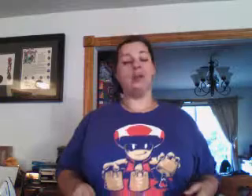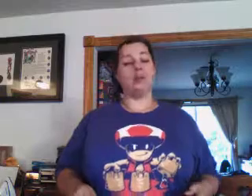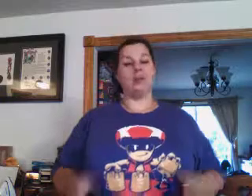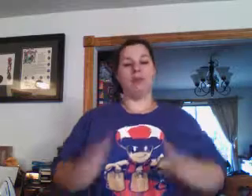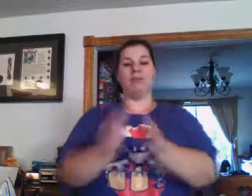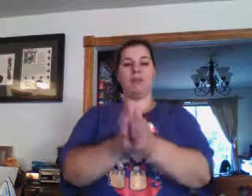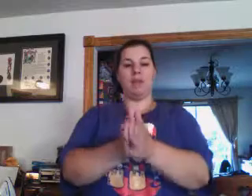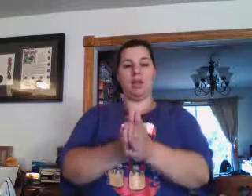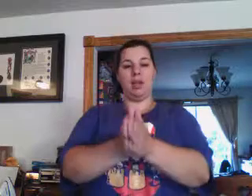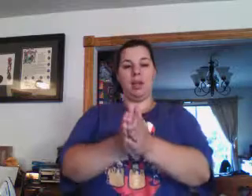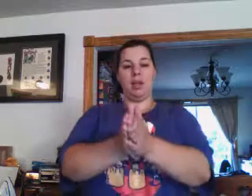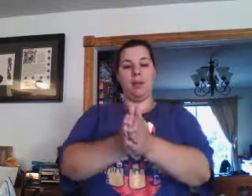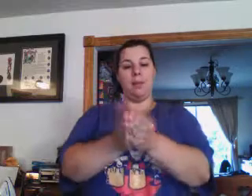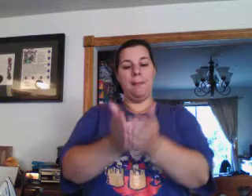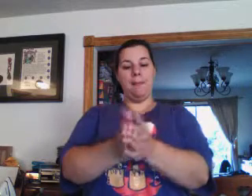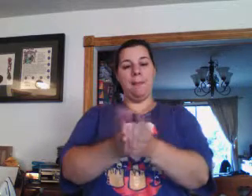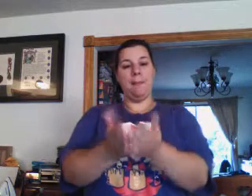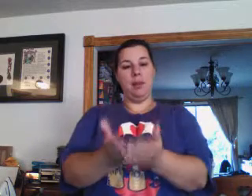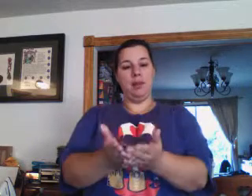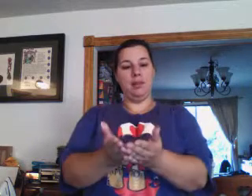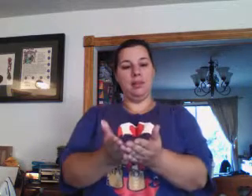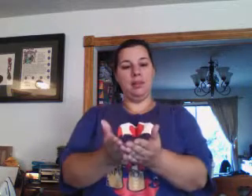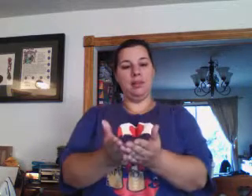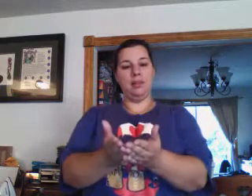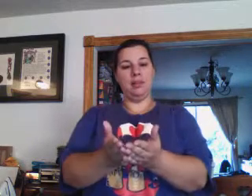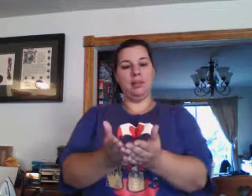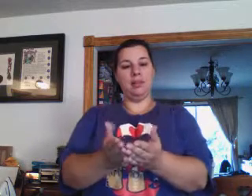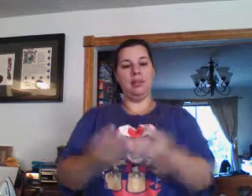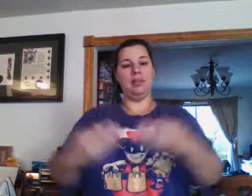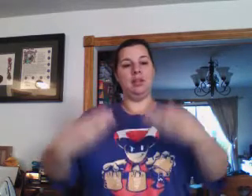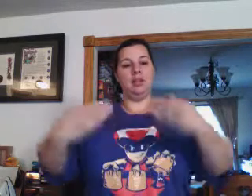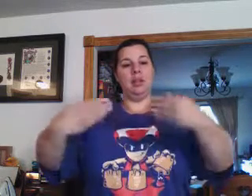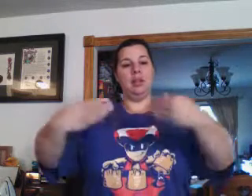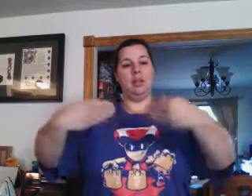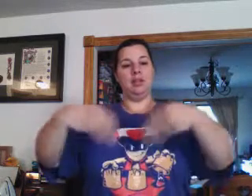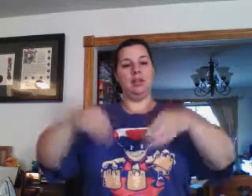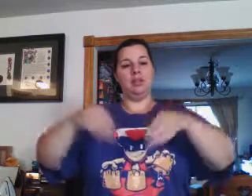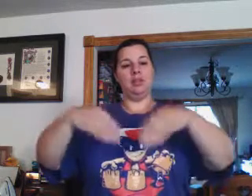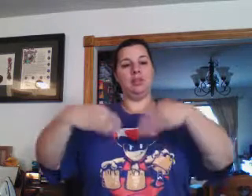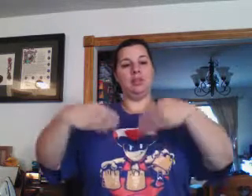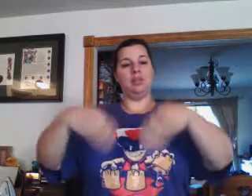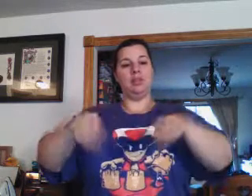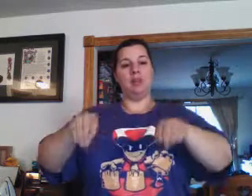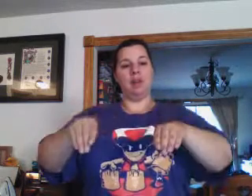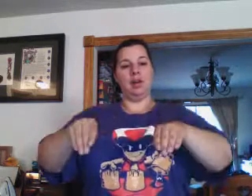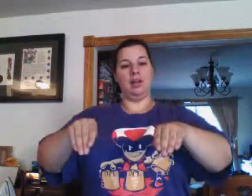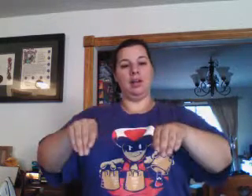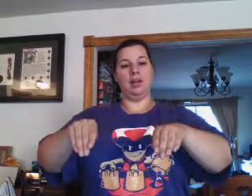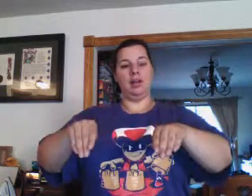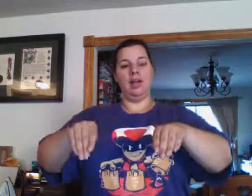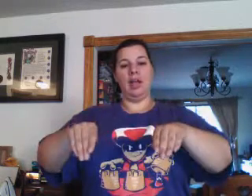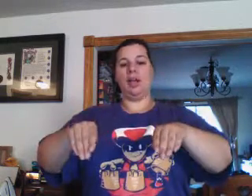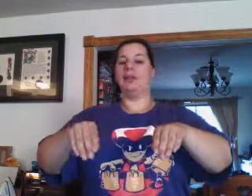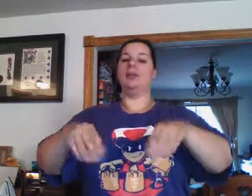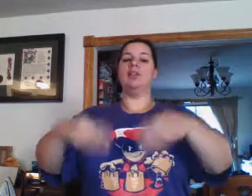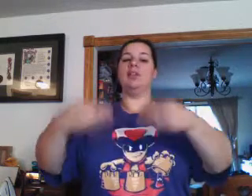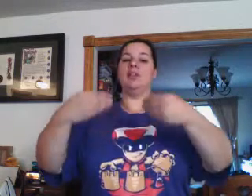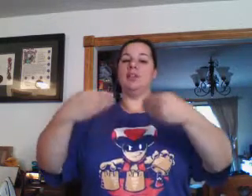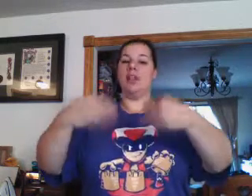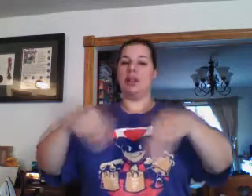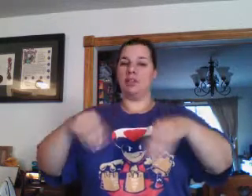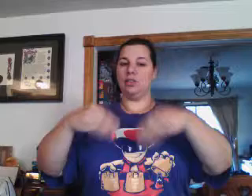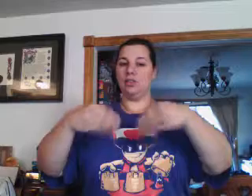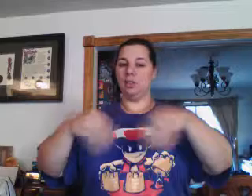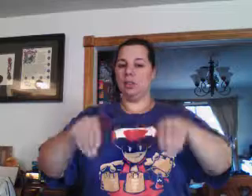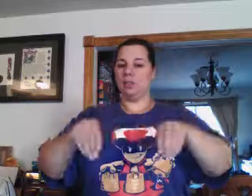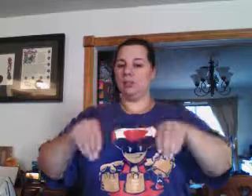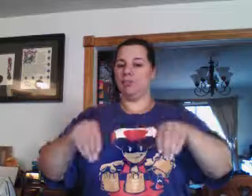Bookstore. Book. And this is store. And you'll see this a lot. Store.